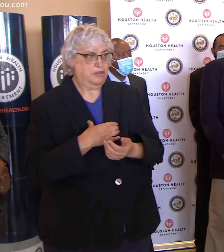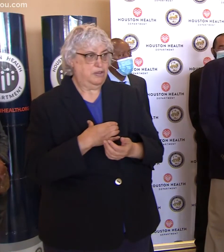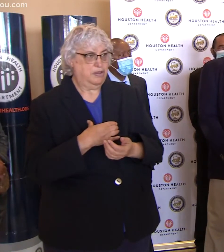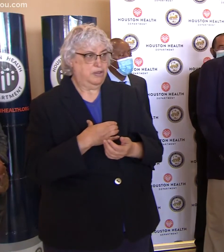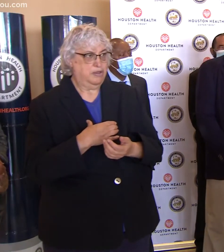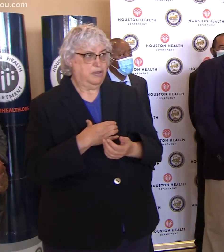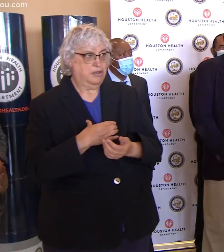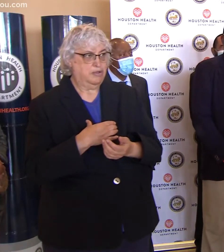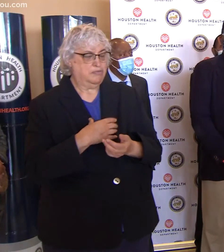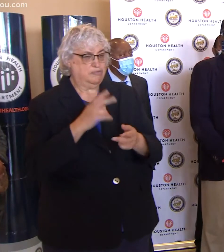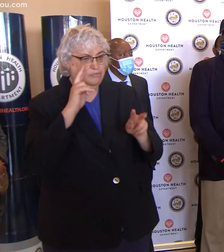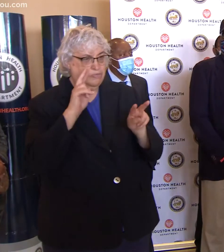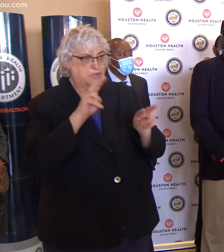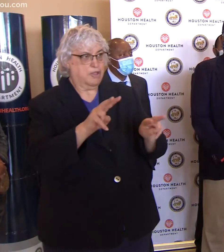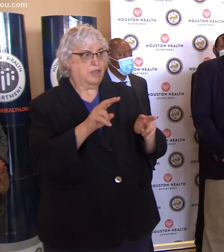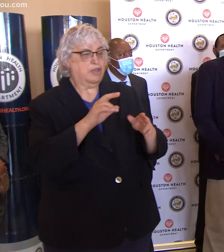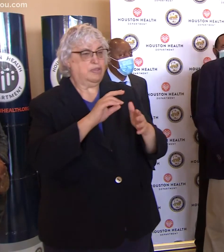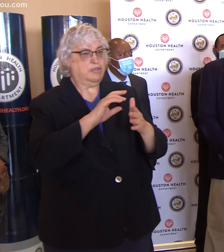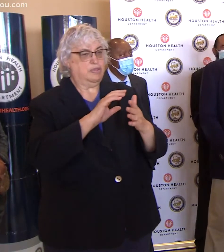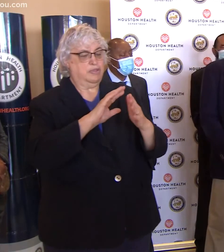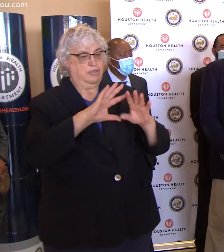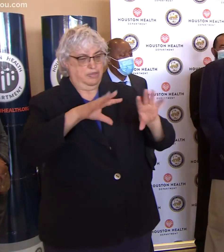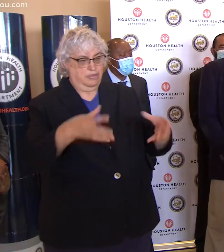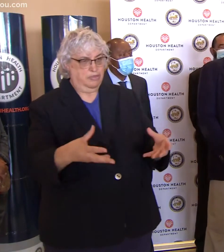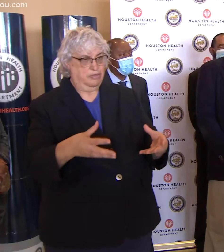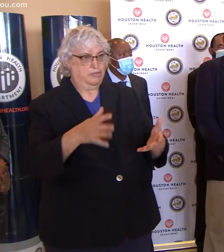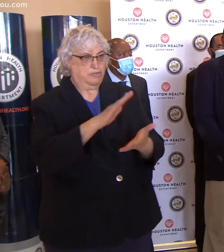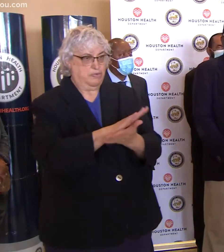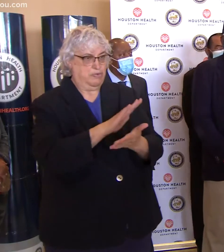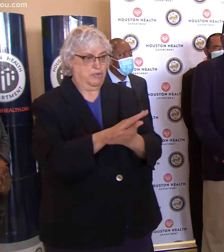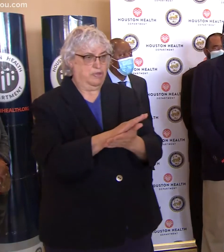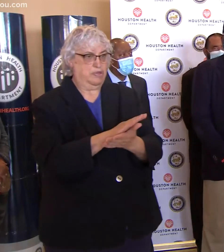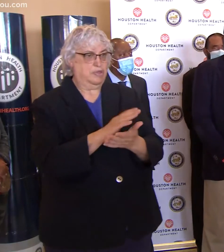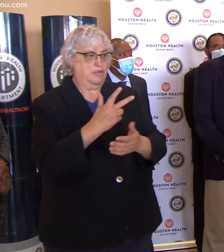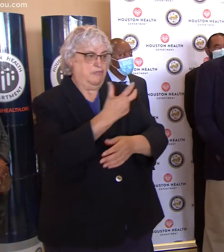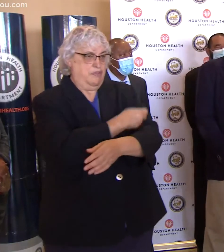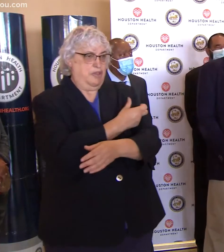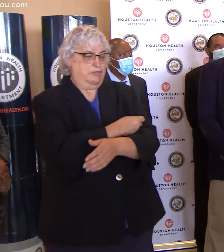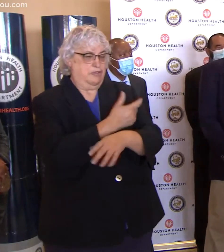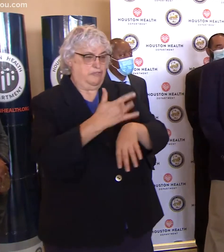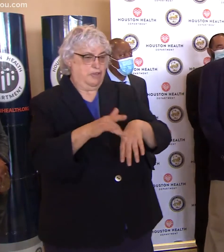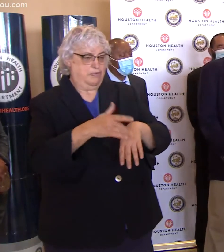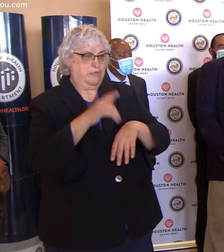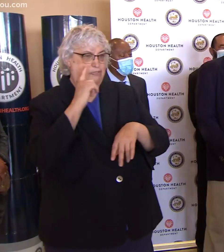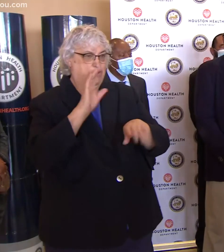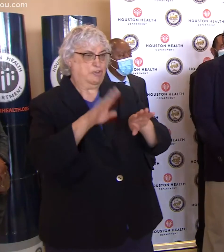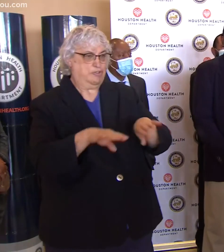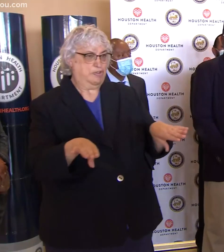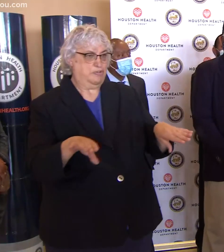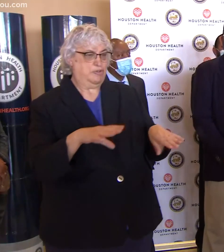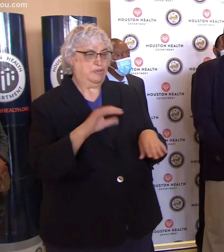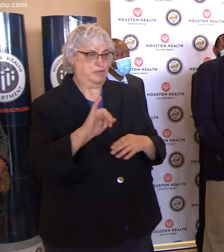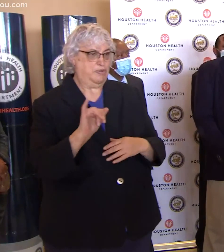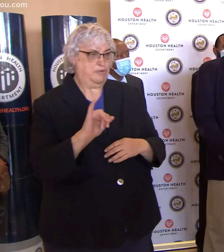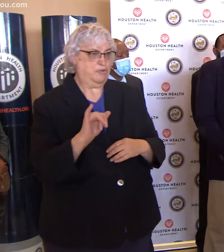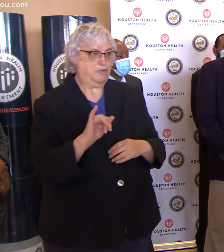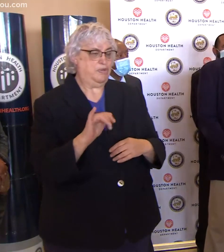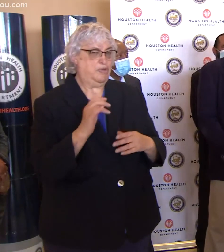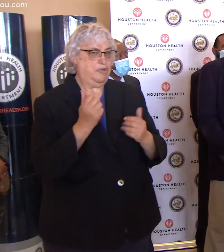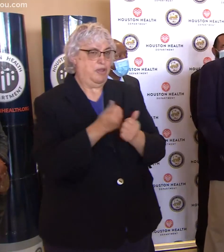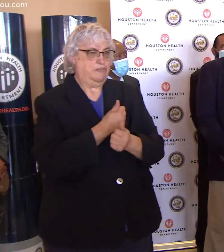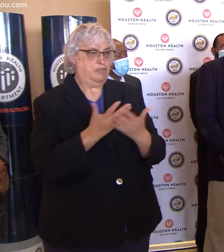this population within the school system to ensure that there are vaccines available for them, because we really want to do anything